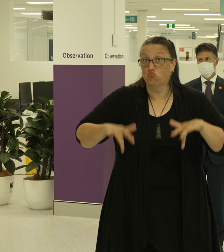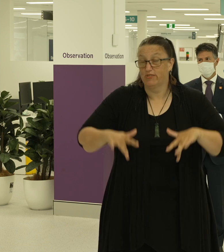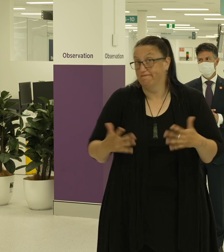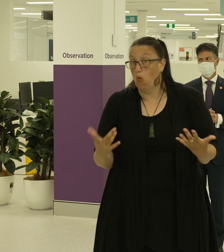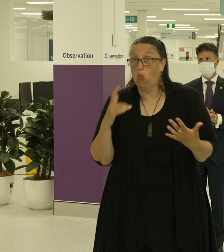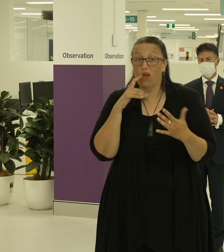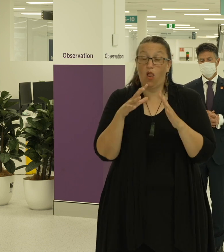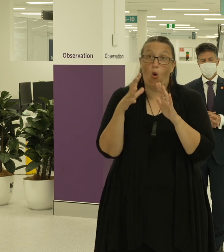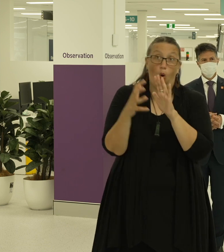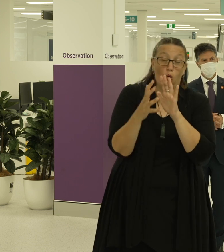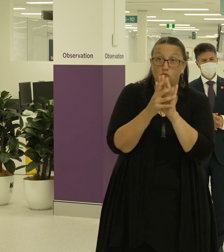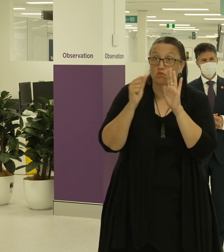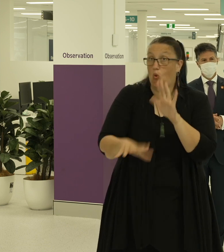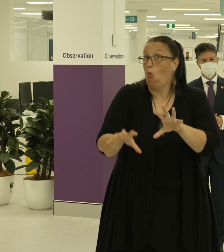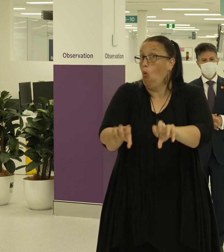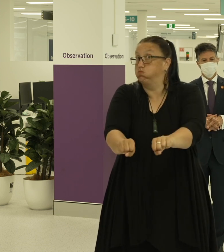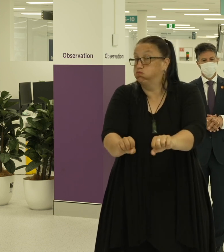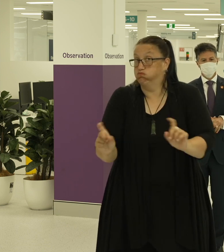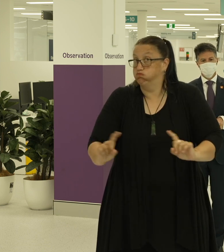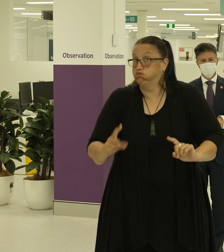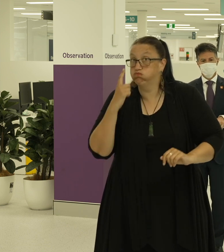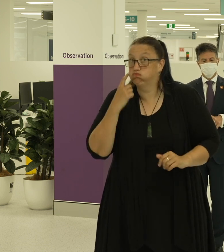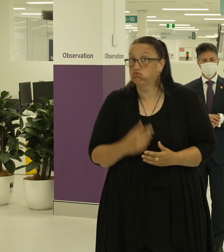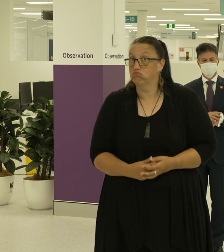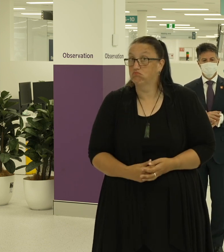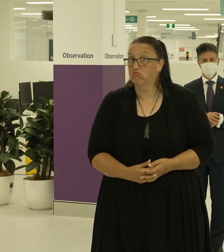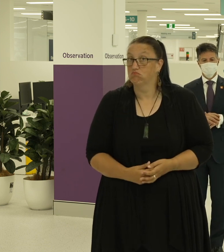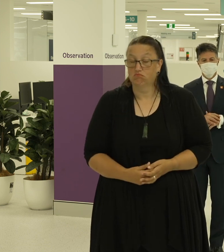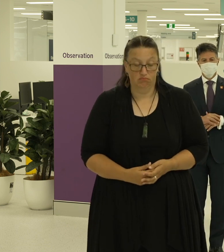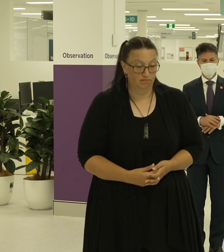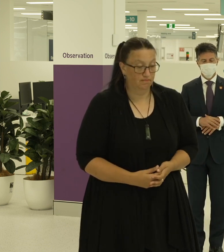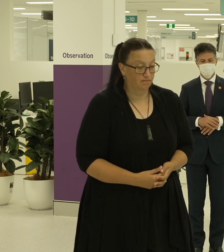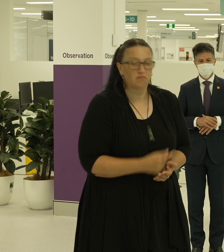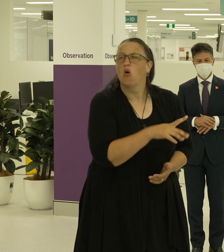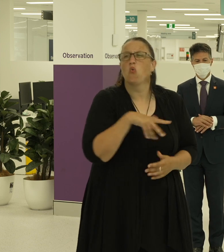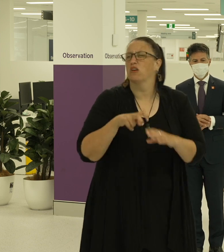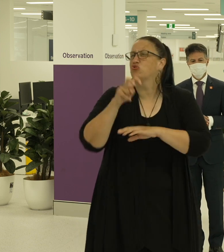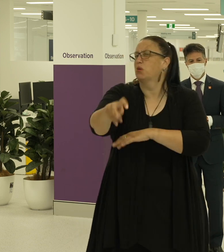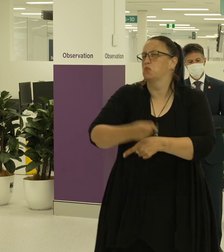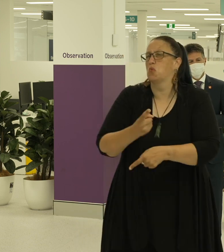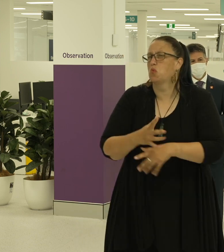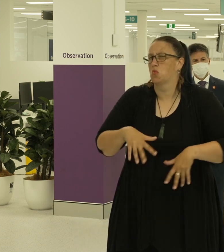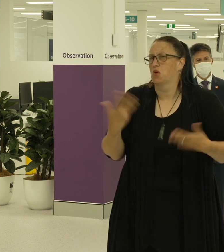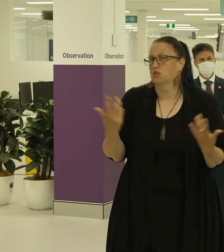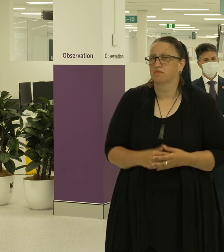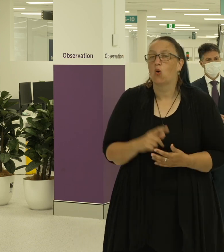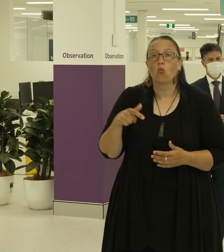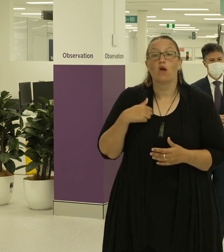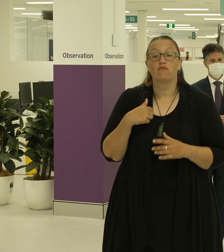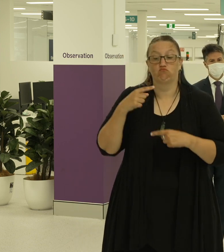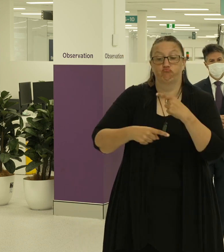doses? I don't want to preempt the decision making there. We've rolled those restrictions over until late